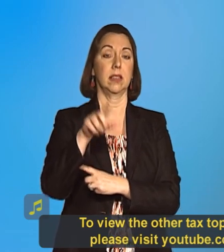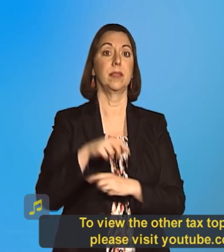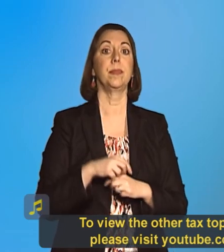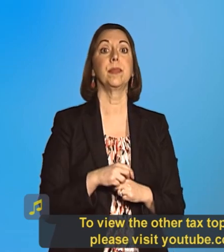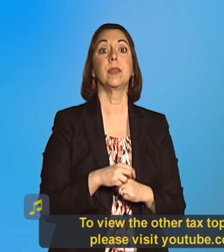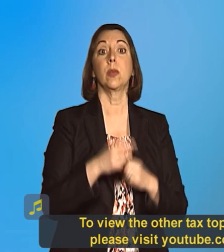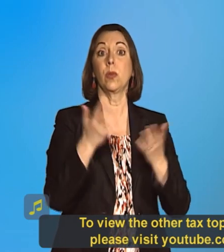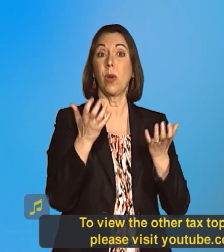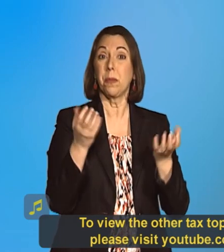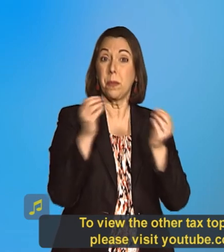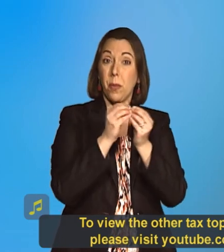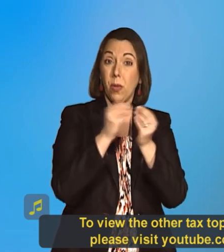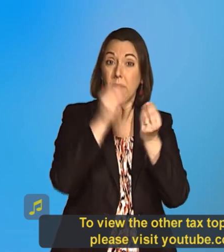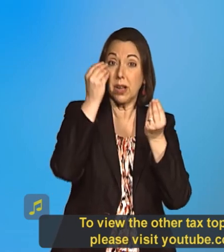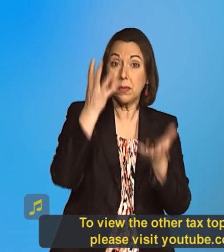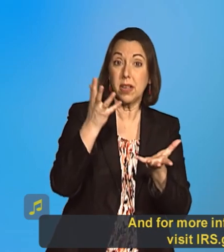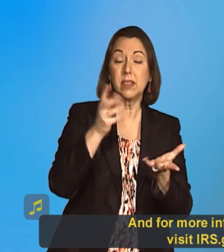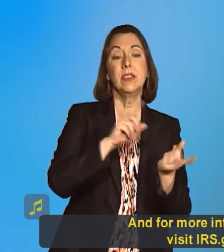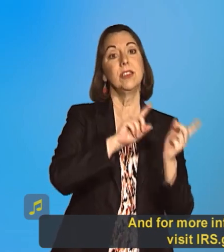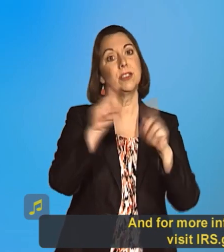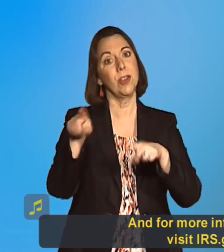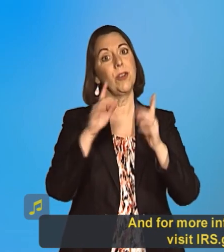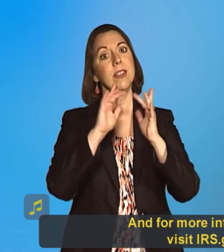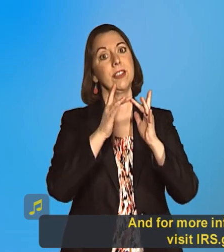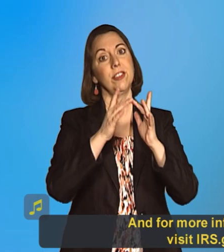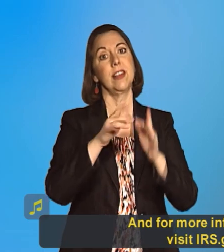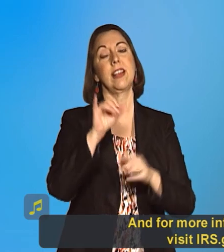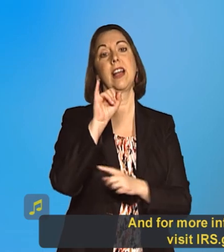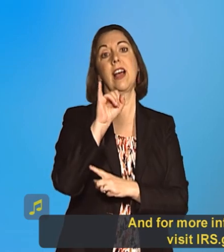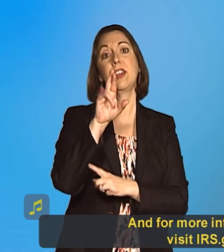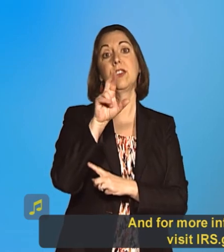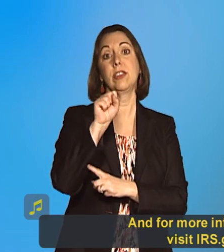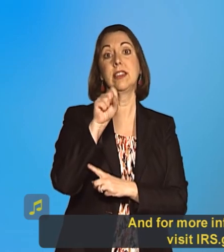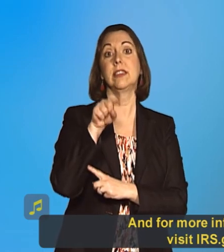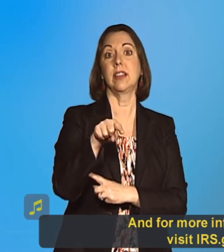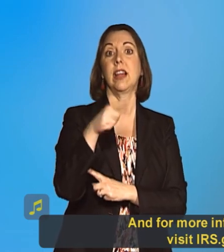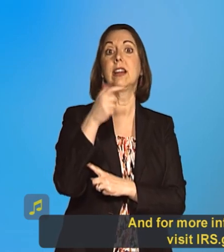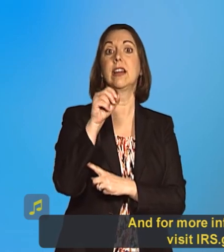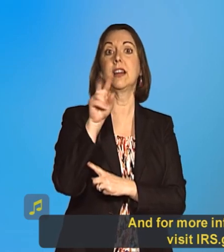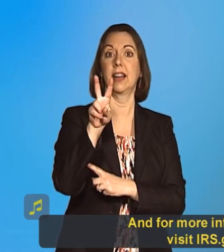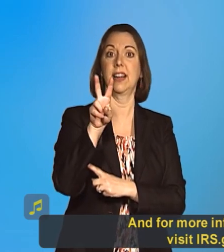And for more information, visit irs.gov.